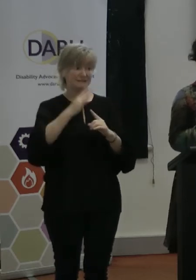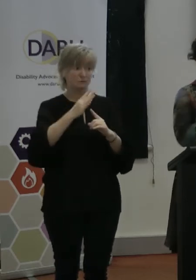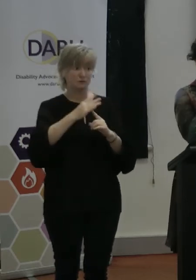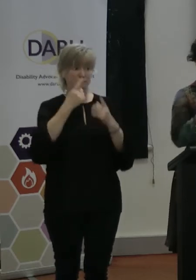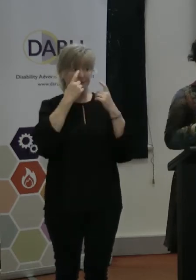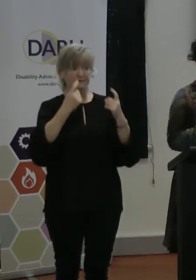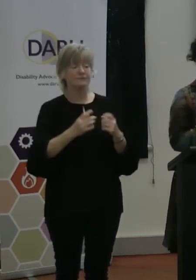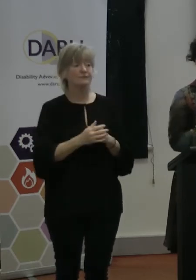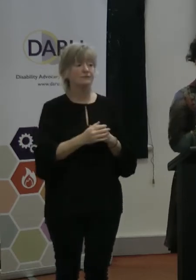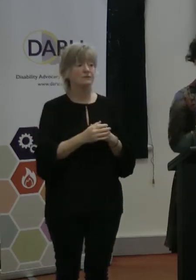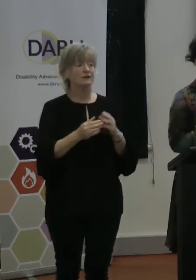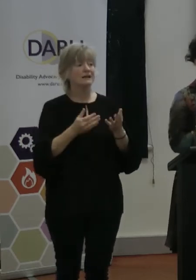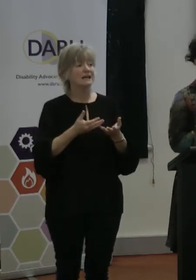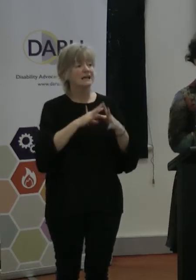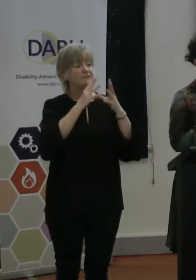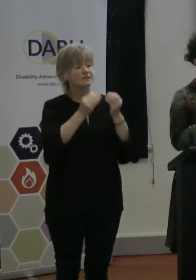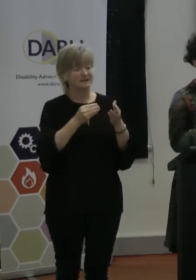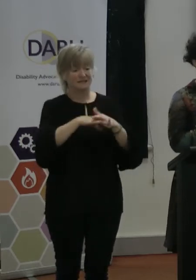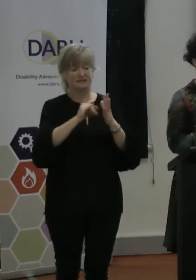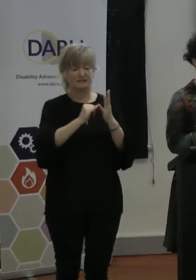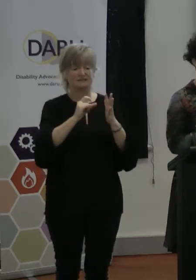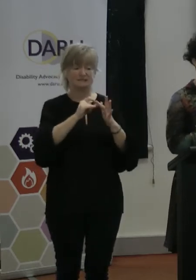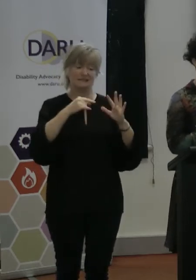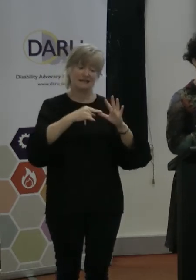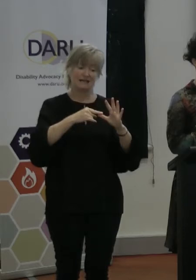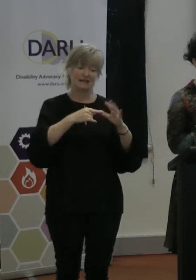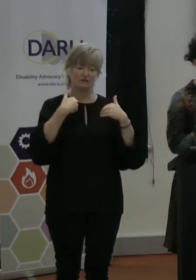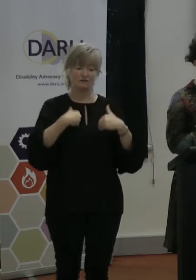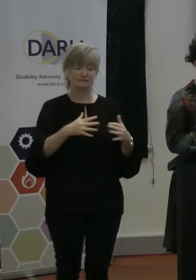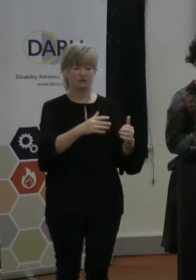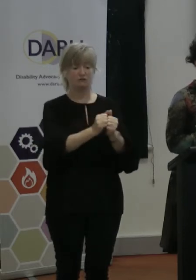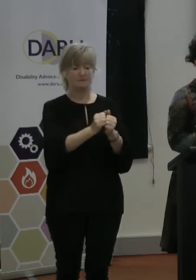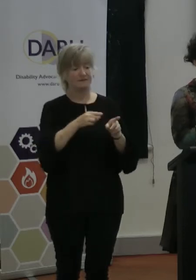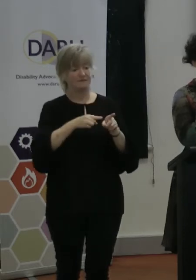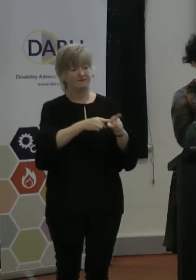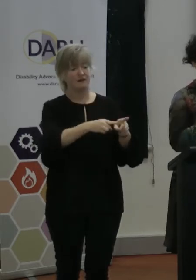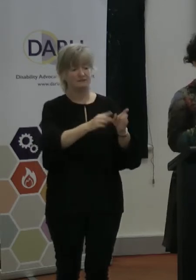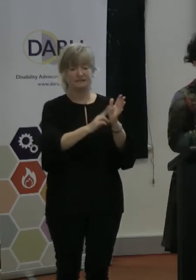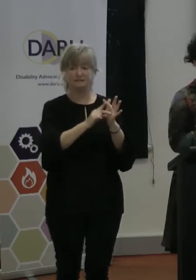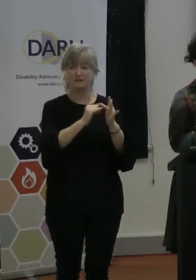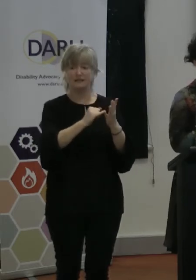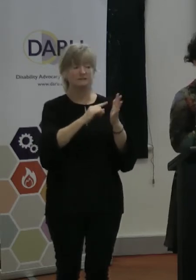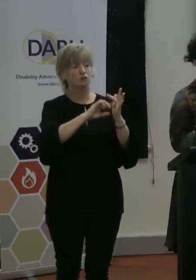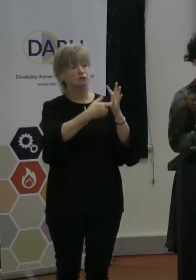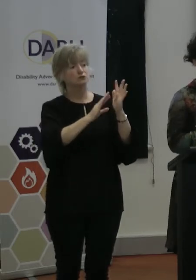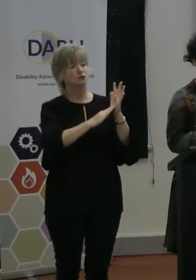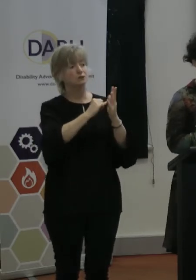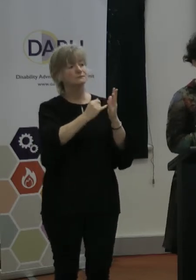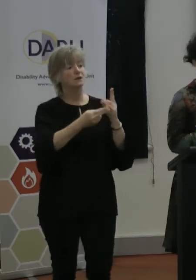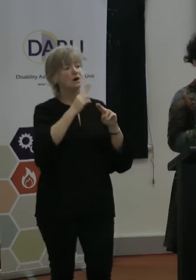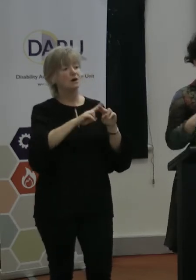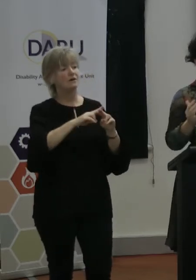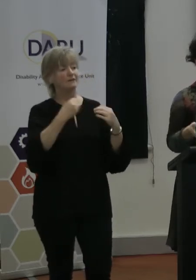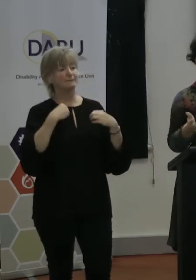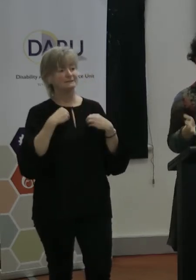for. Everything in the SDA residency agreement aligns with the NDIS terms of business and protects the rights of the SDA